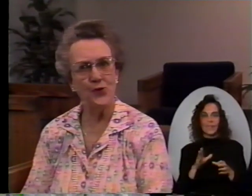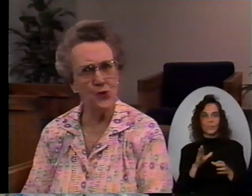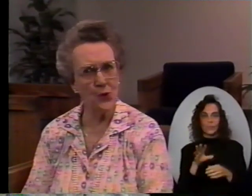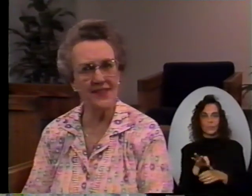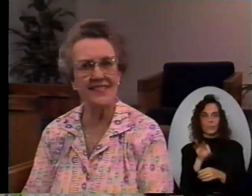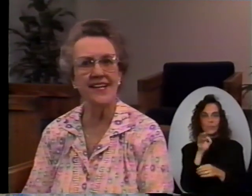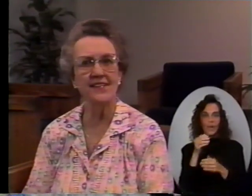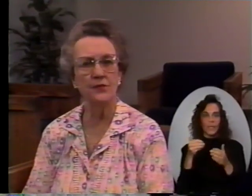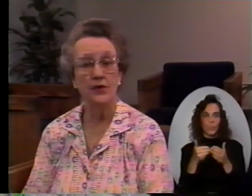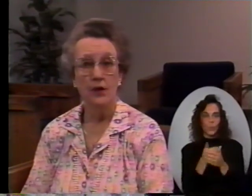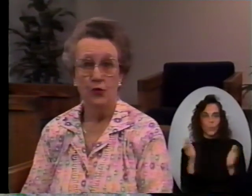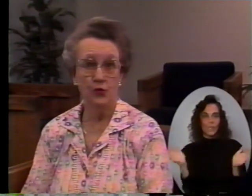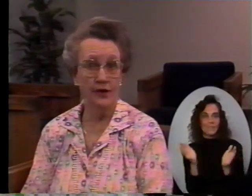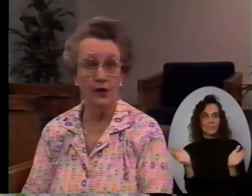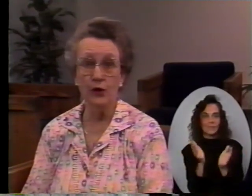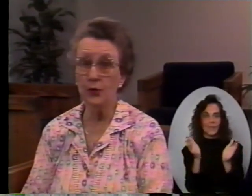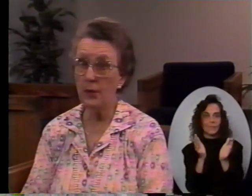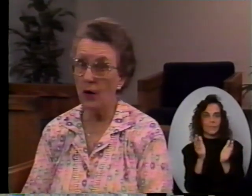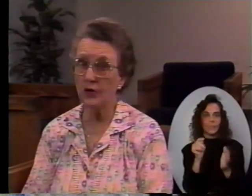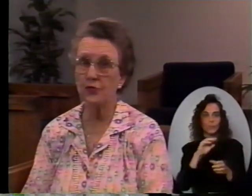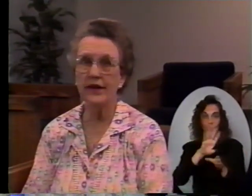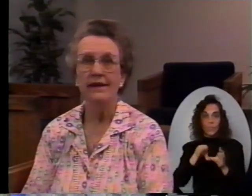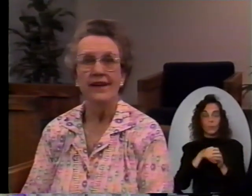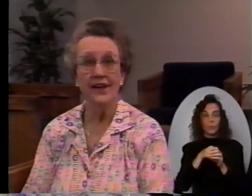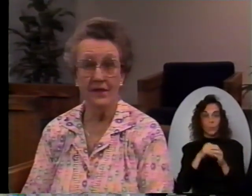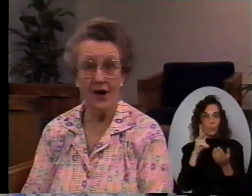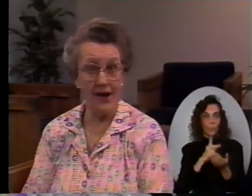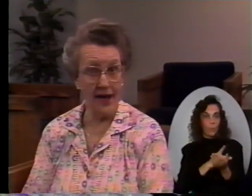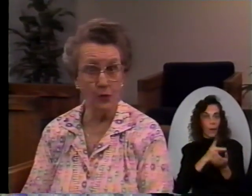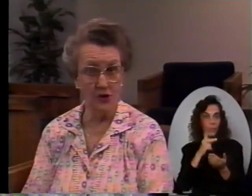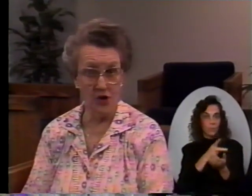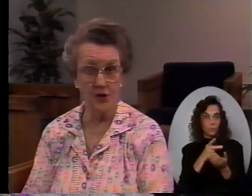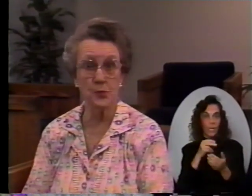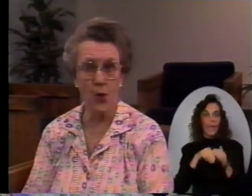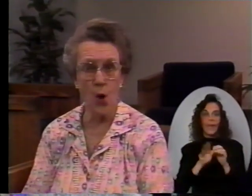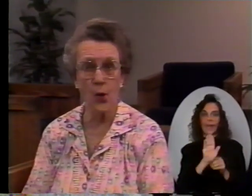new incentive to include poetry in their language arts program.